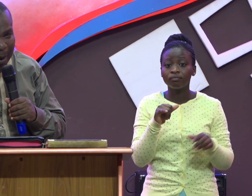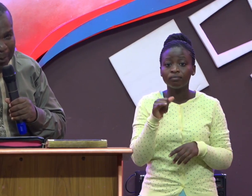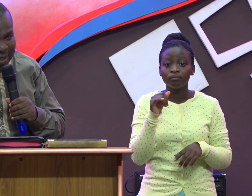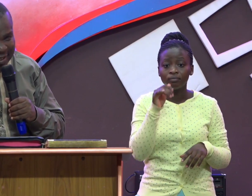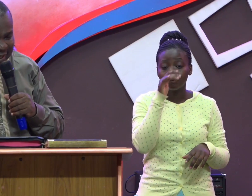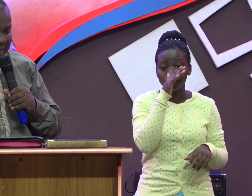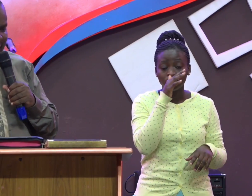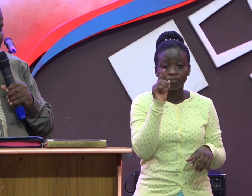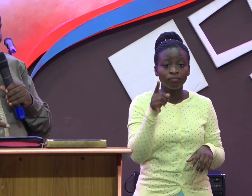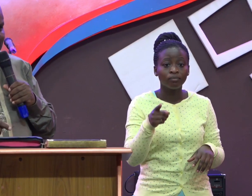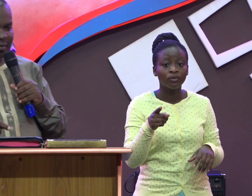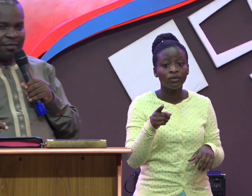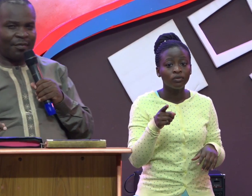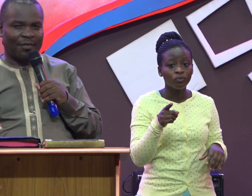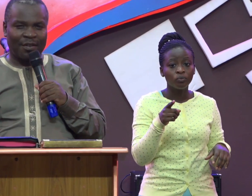mental